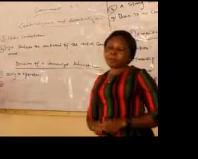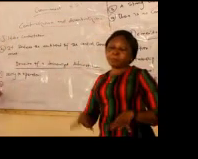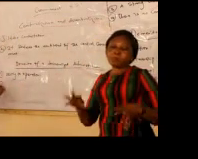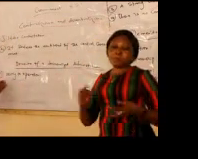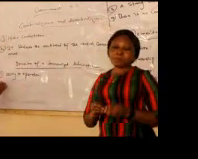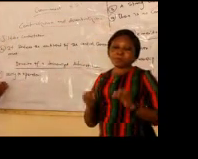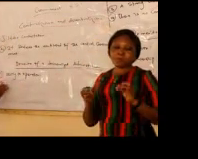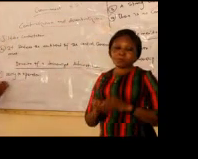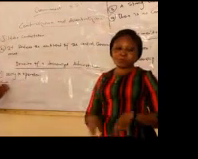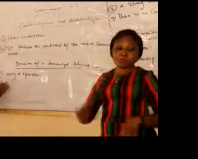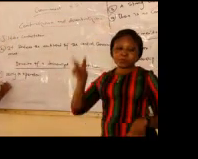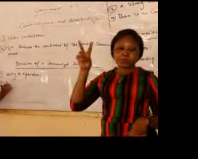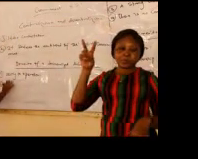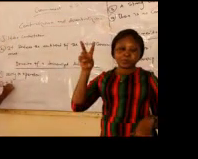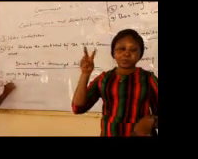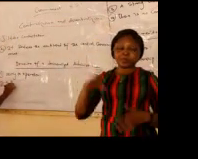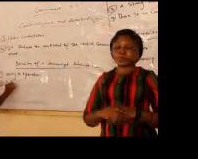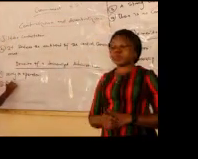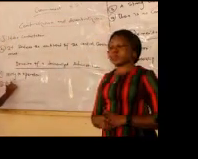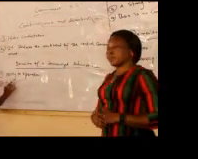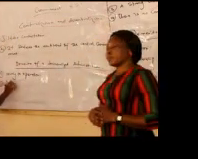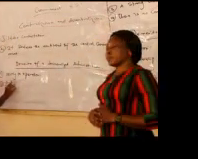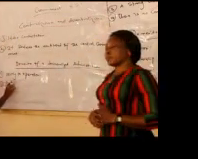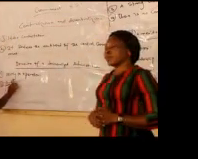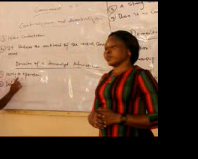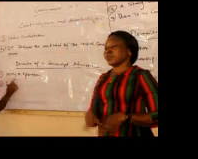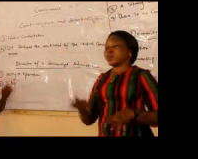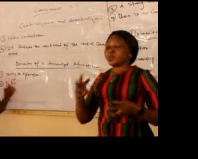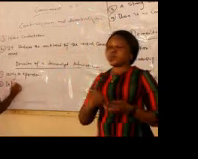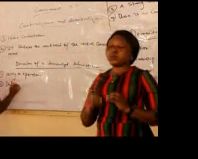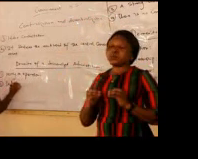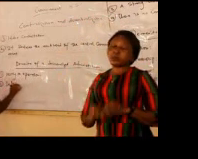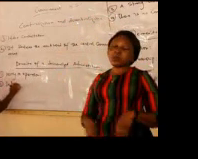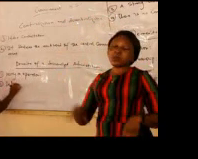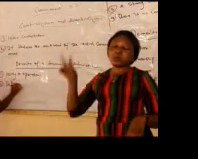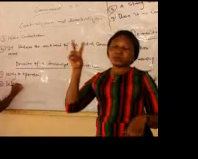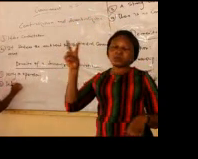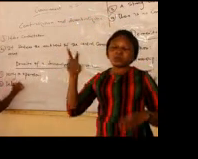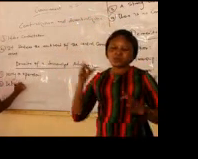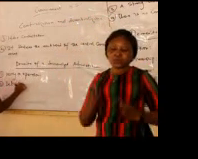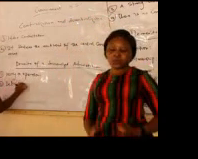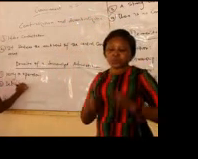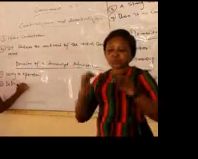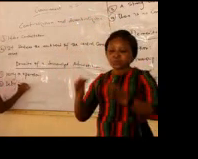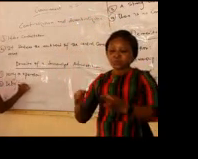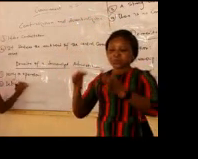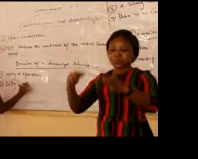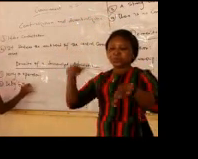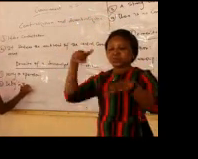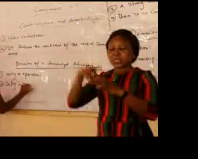2, delay in the decision-making process.